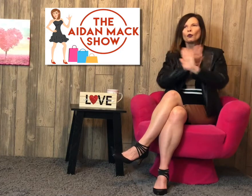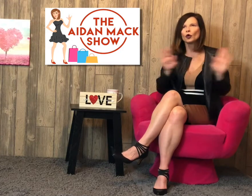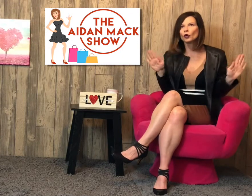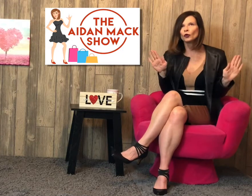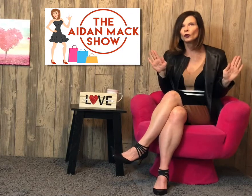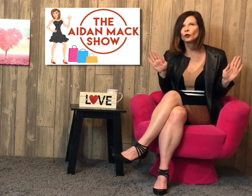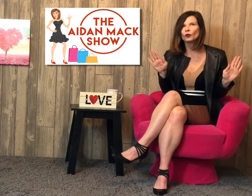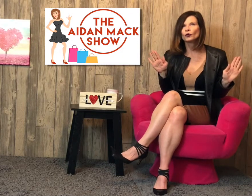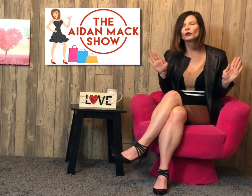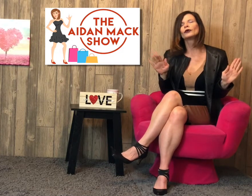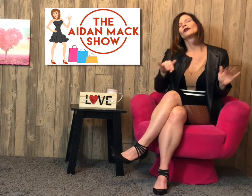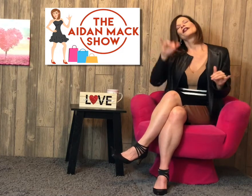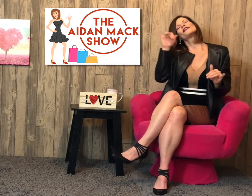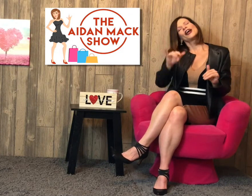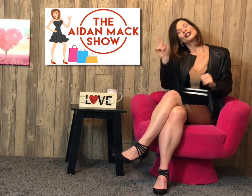love learning. Whew.